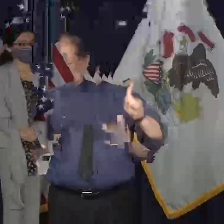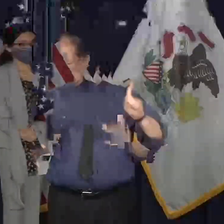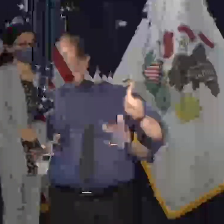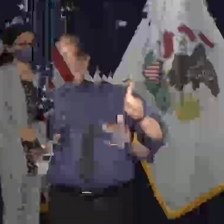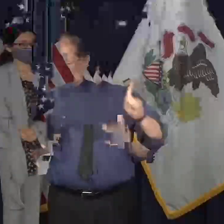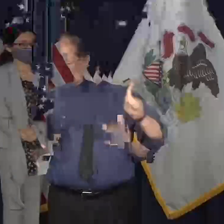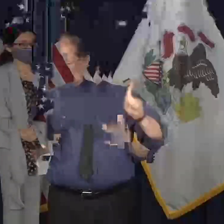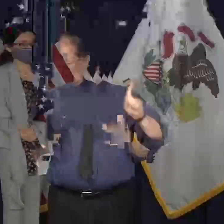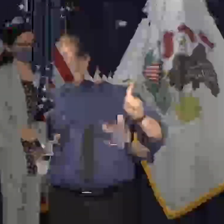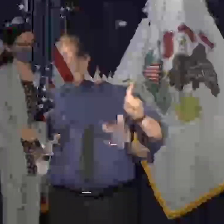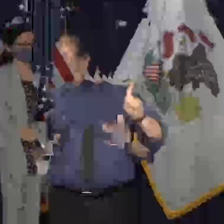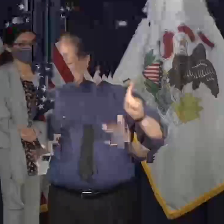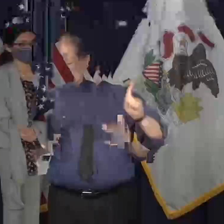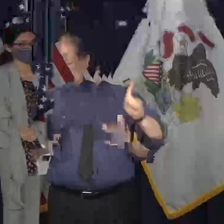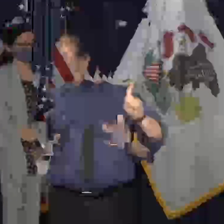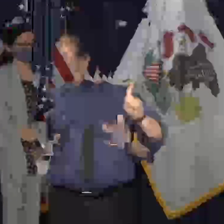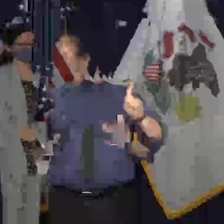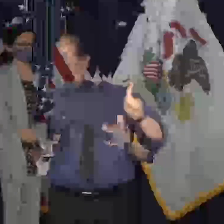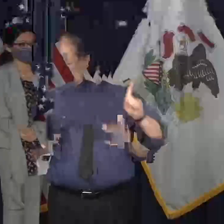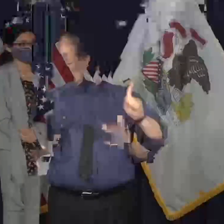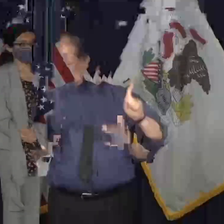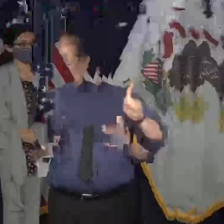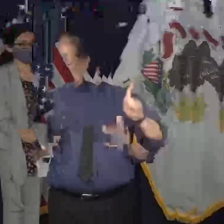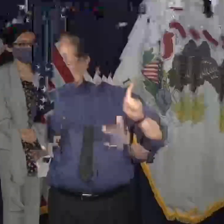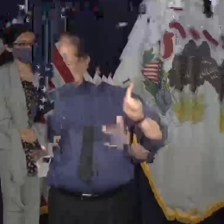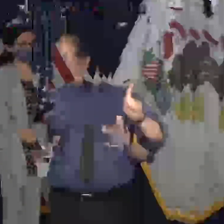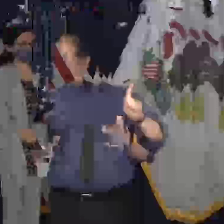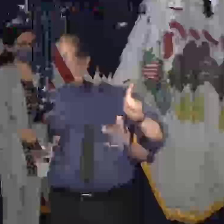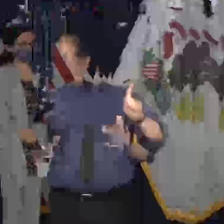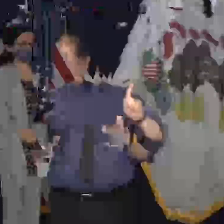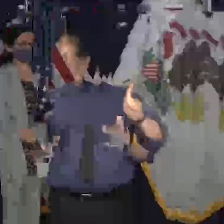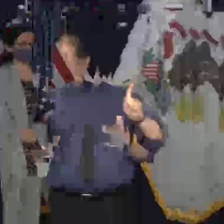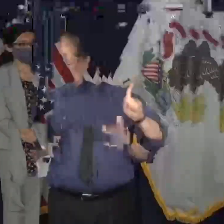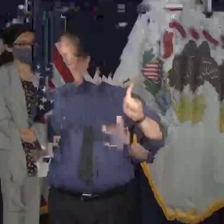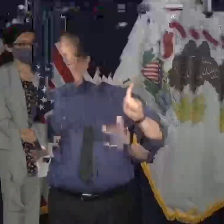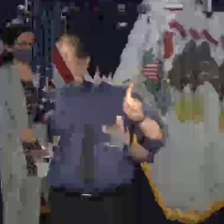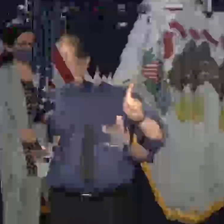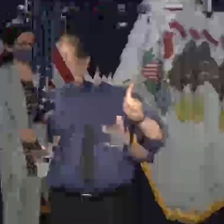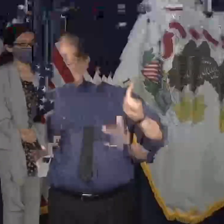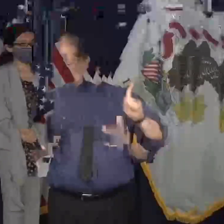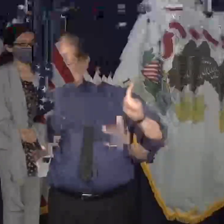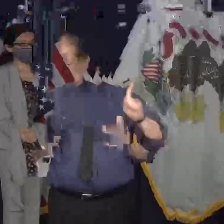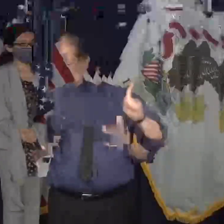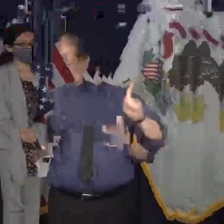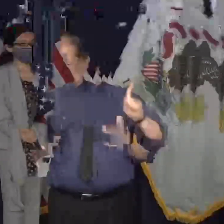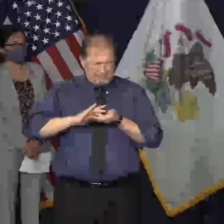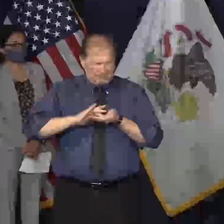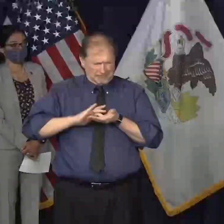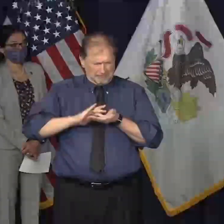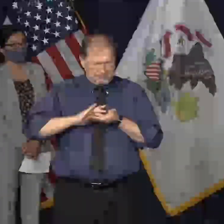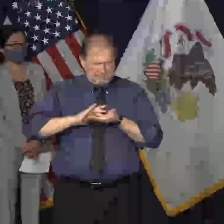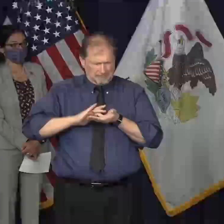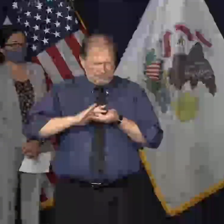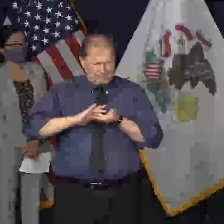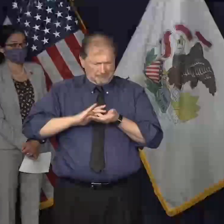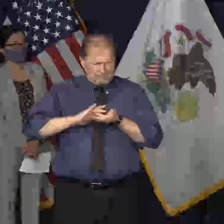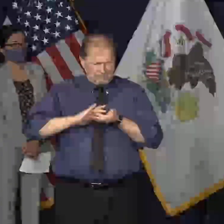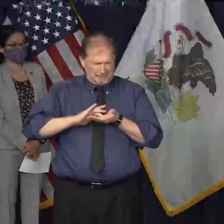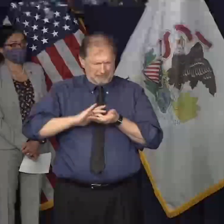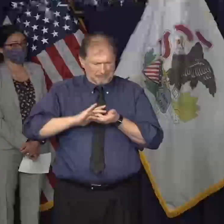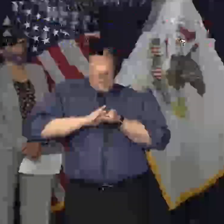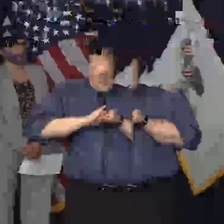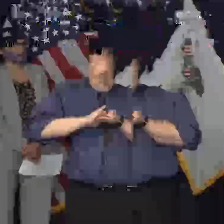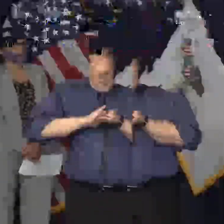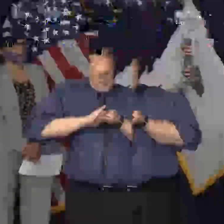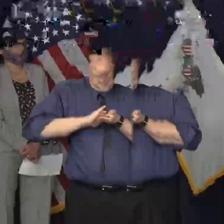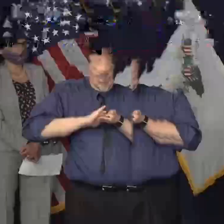medically able to wear a mask. I recognize that this is a new practice for many in Illinois and the entire United States,